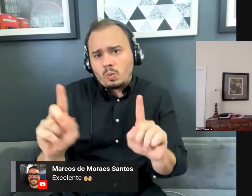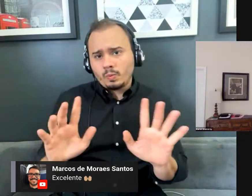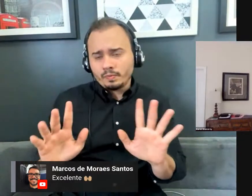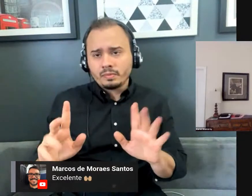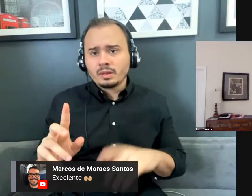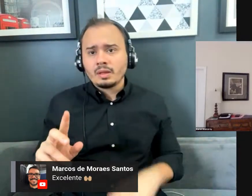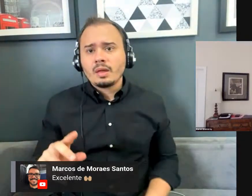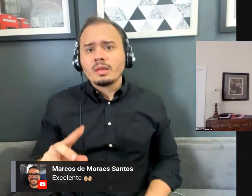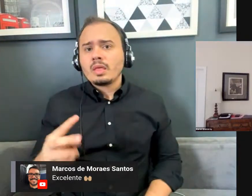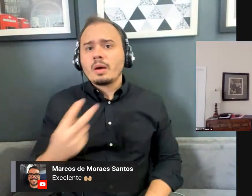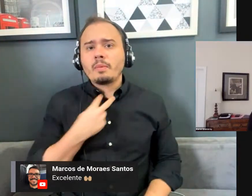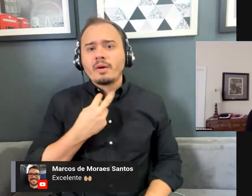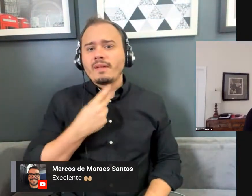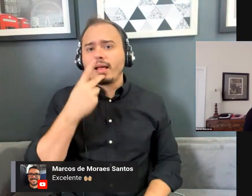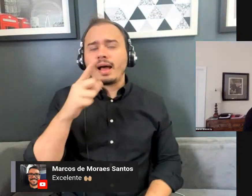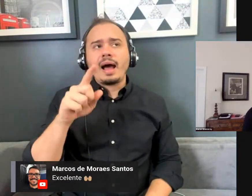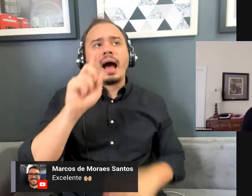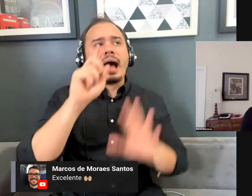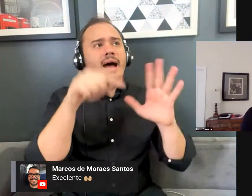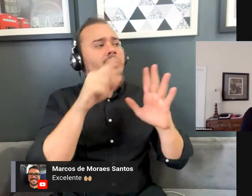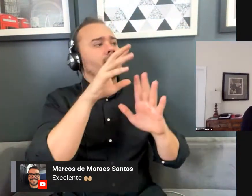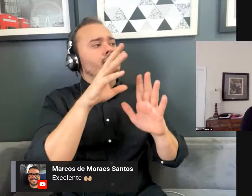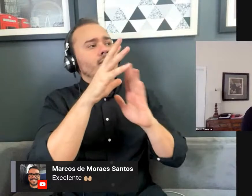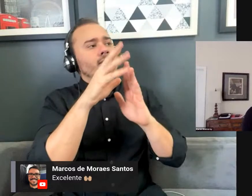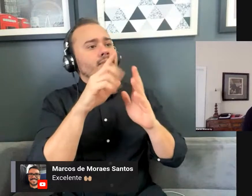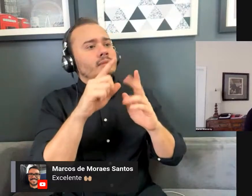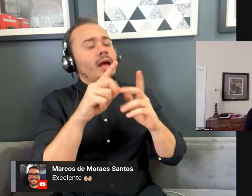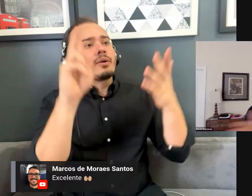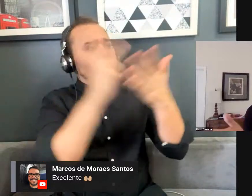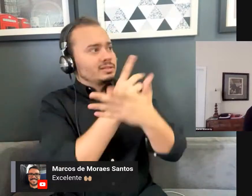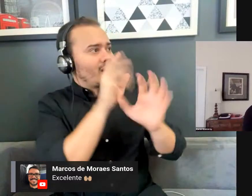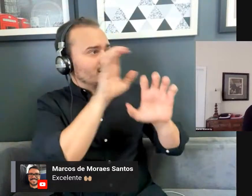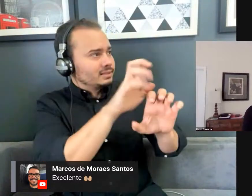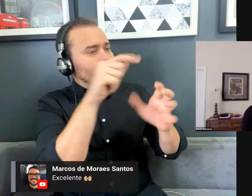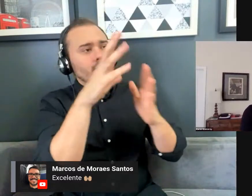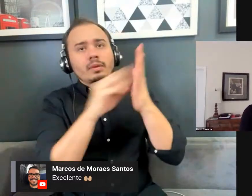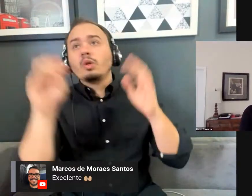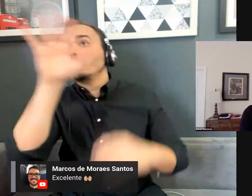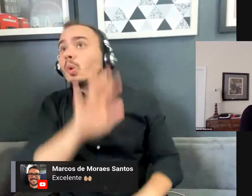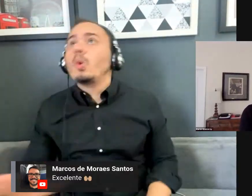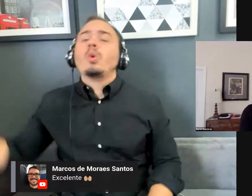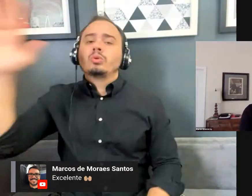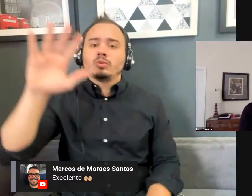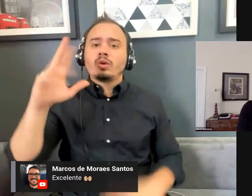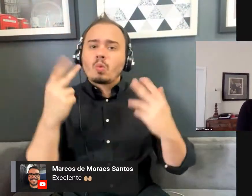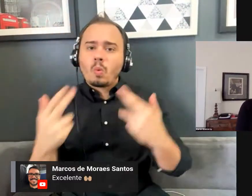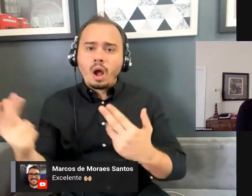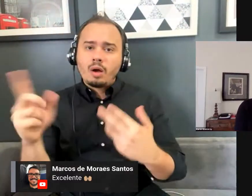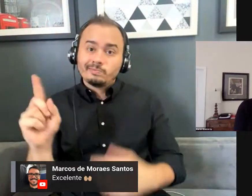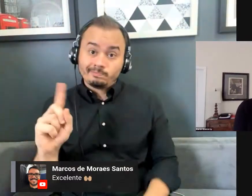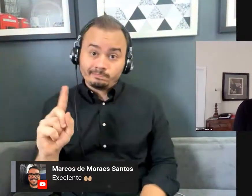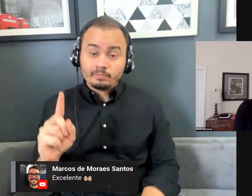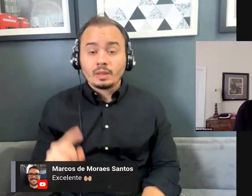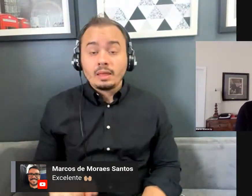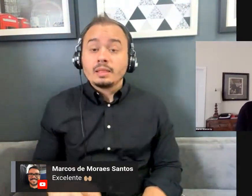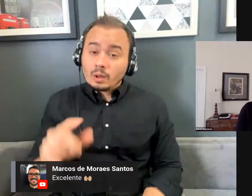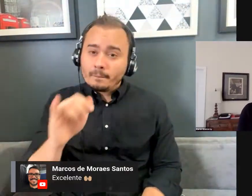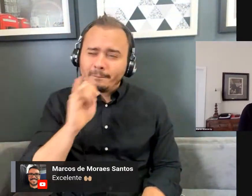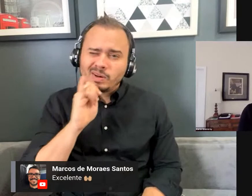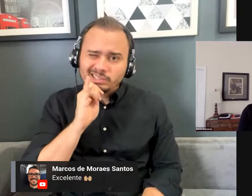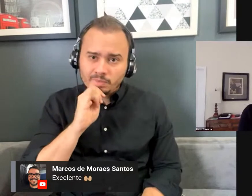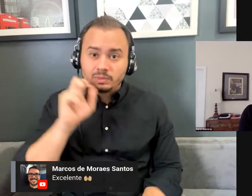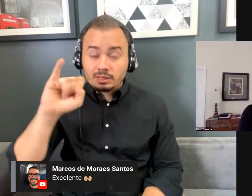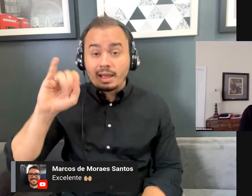sense that if you think about, well, yes and no. So in terms of phonology, so